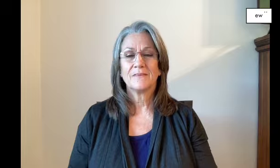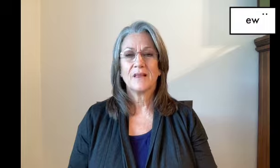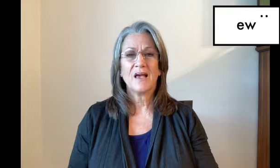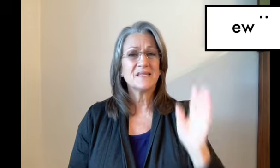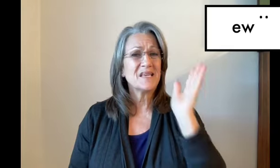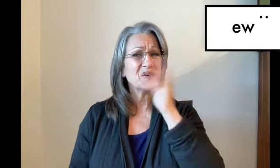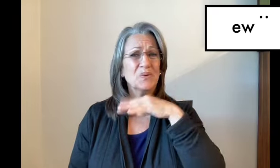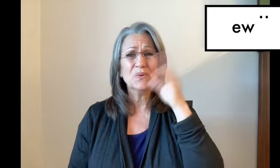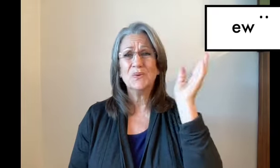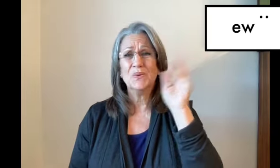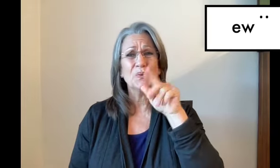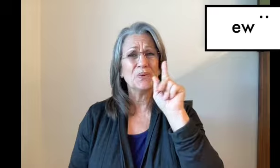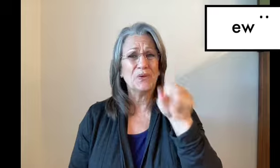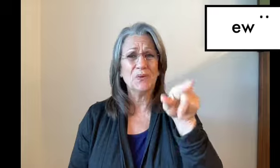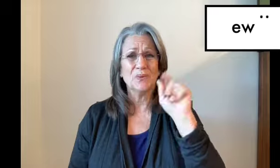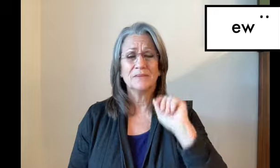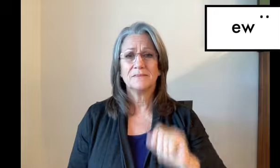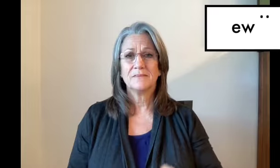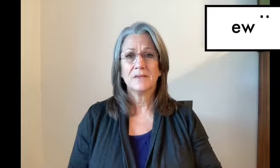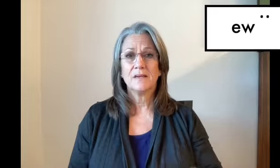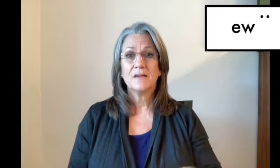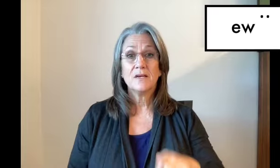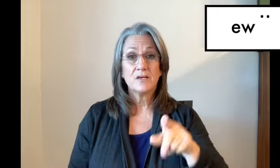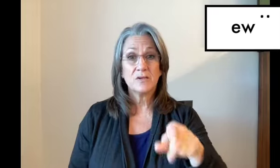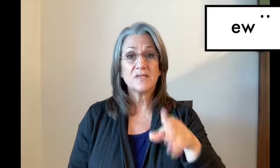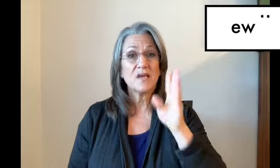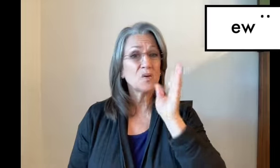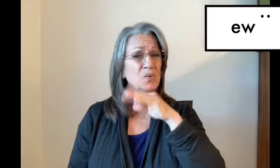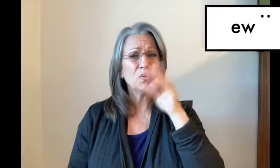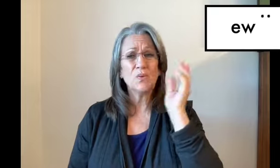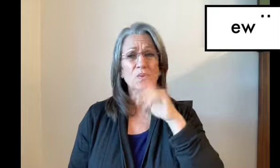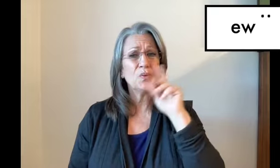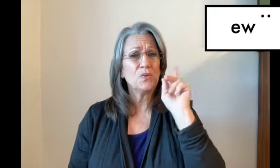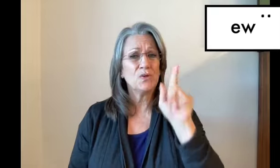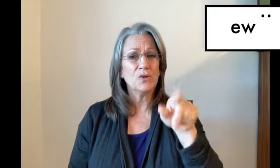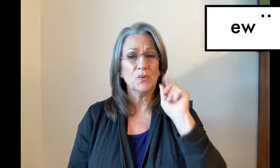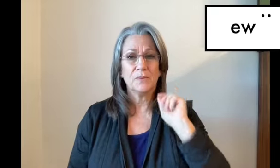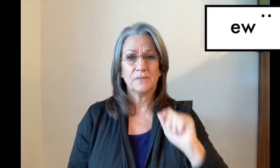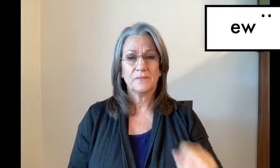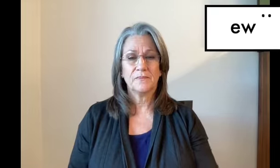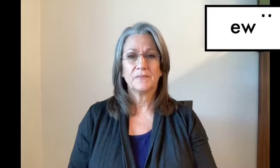I say ooh, you. You say ooh, you.